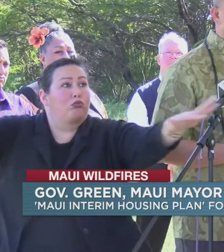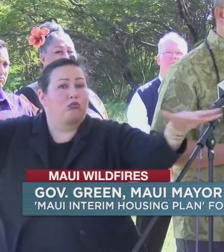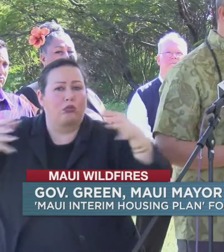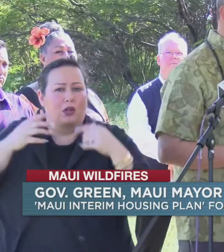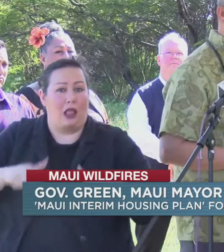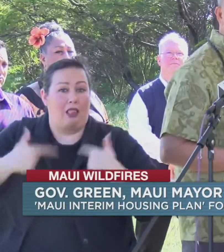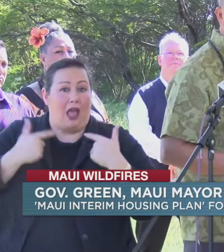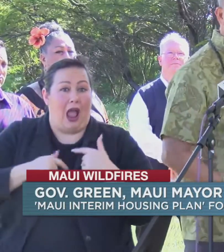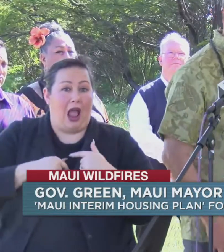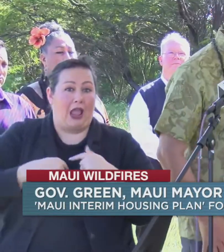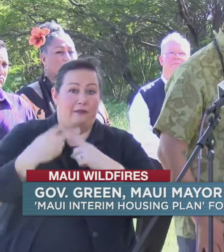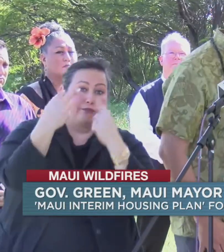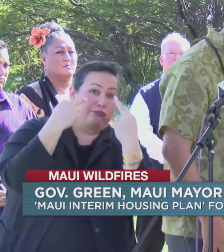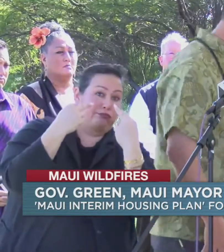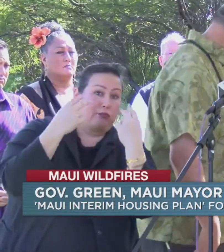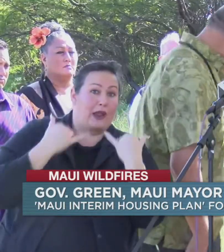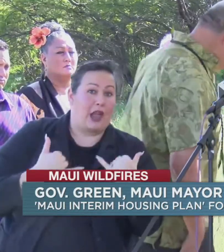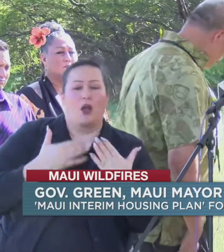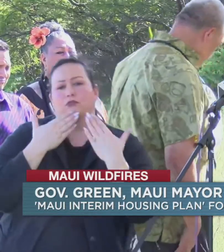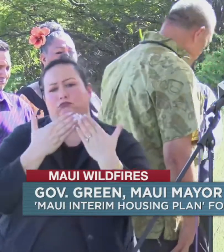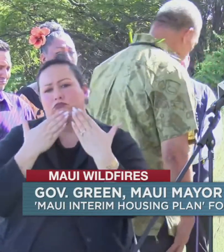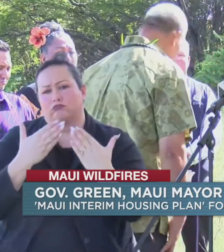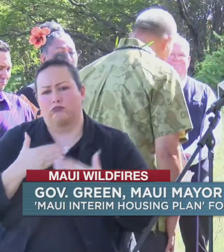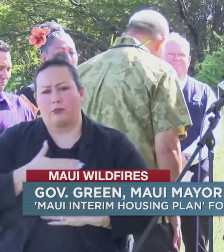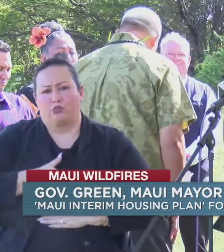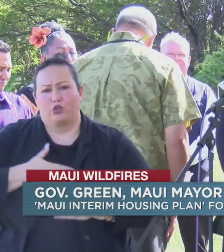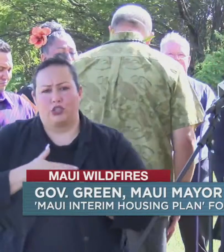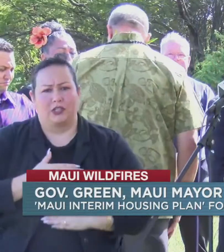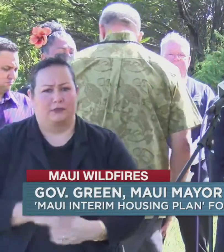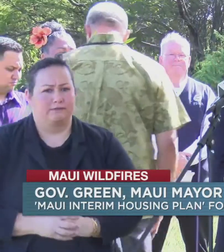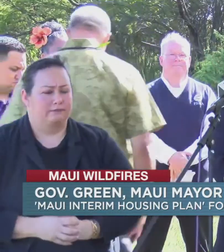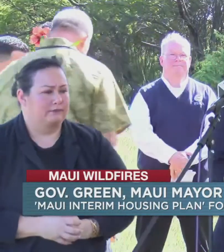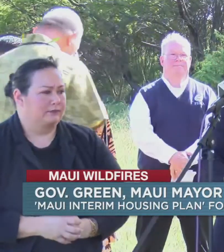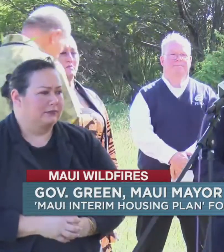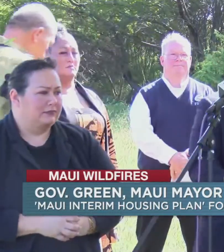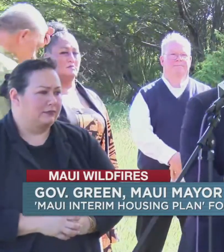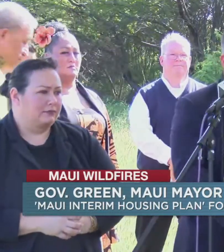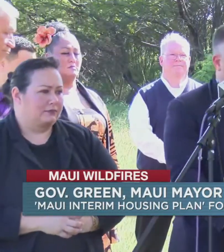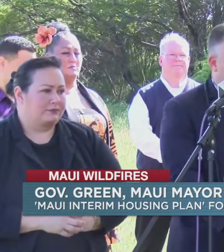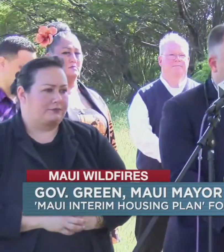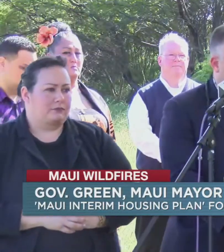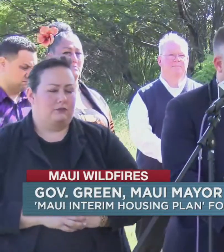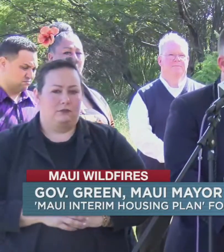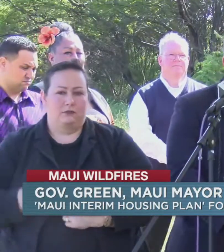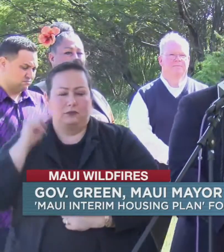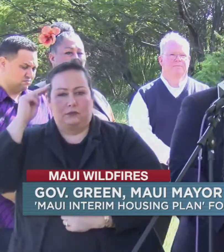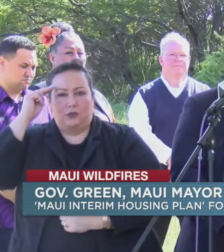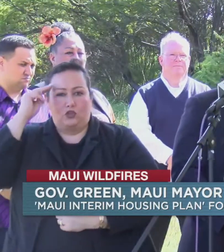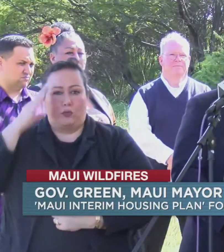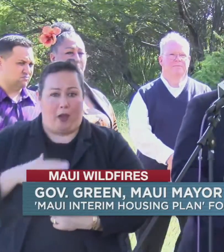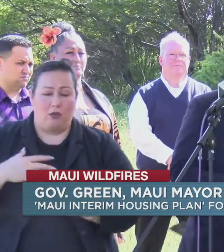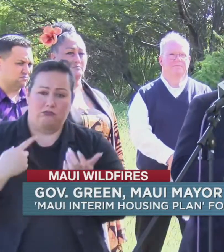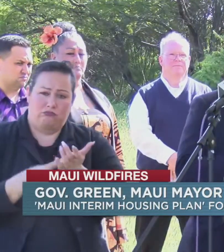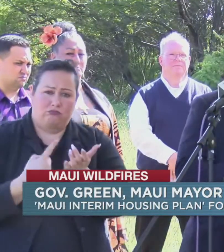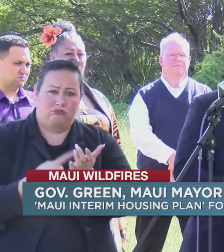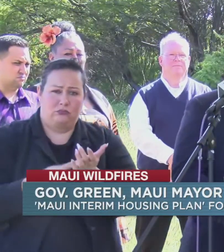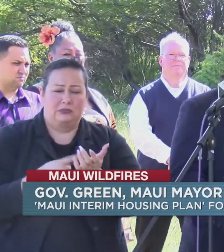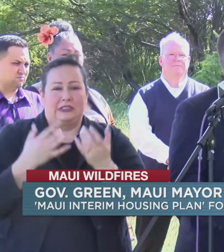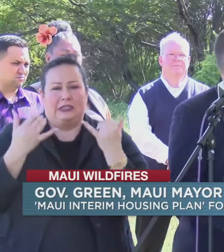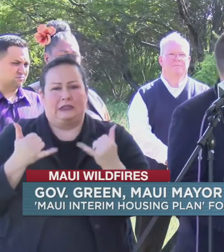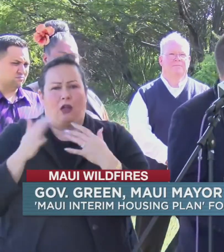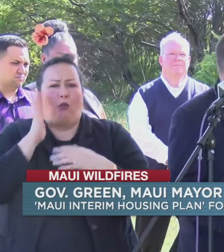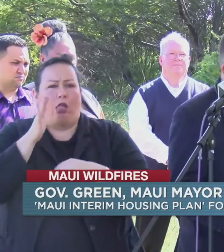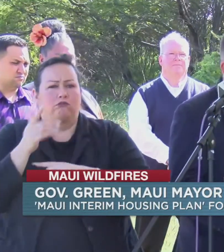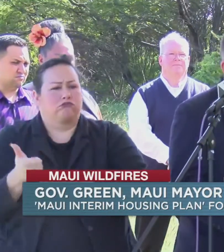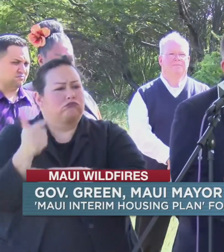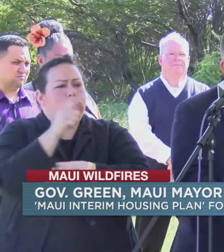us. Appreciate that. Thank you. So as Mayor reflects on that, and then we're going to turn this over to Micah, you